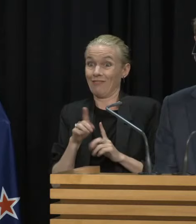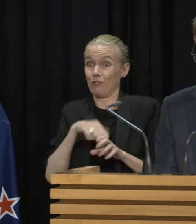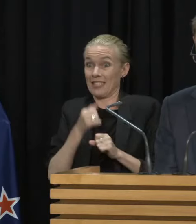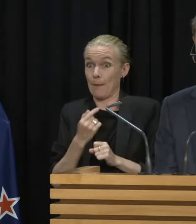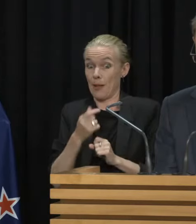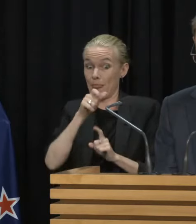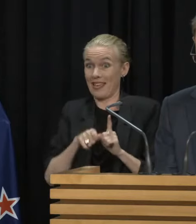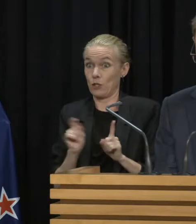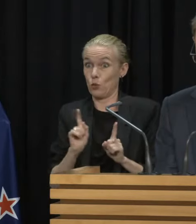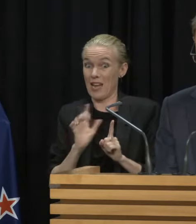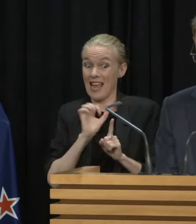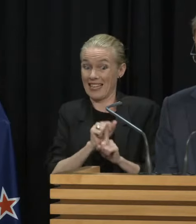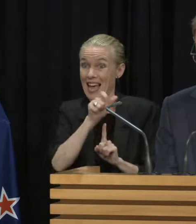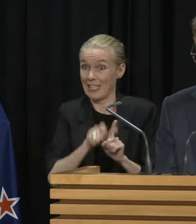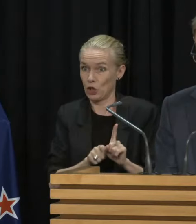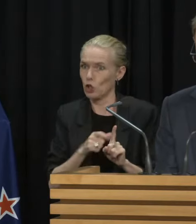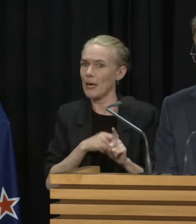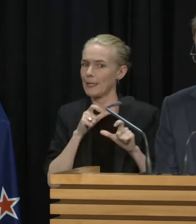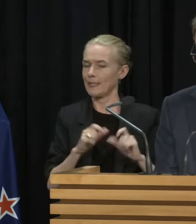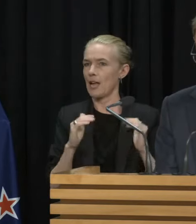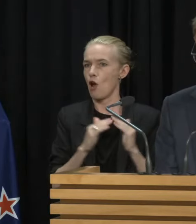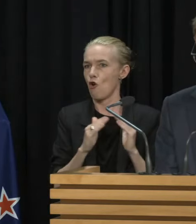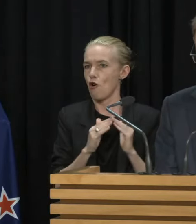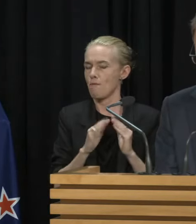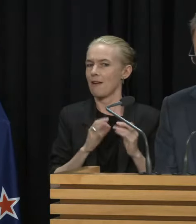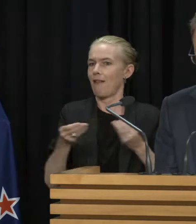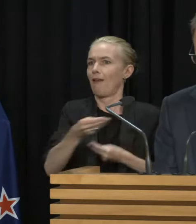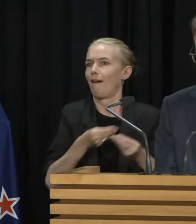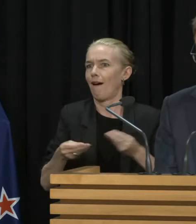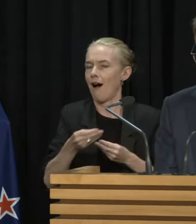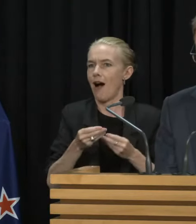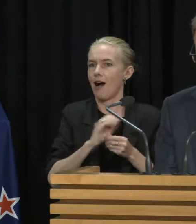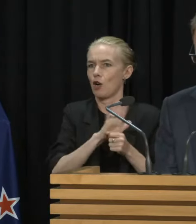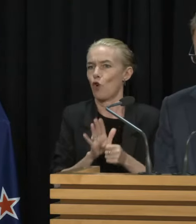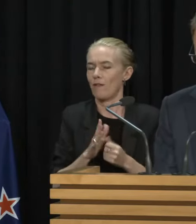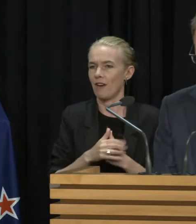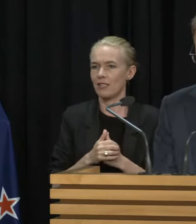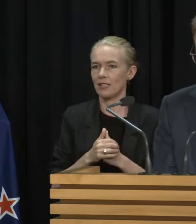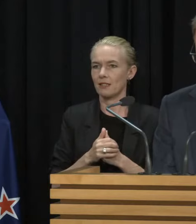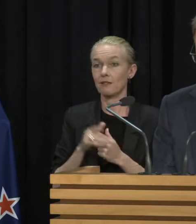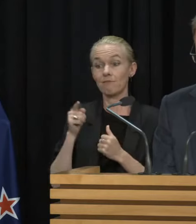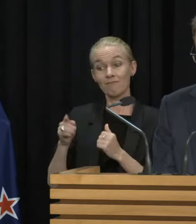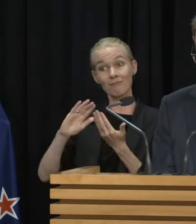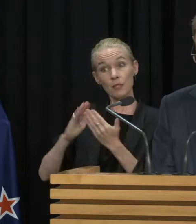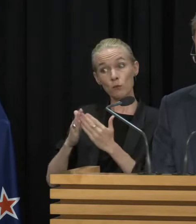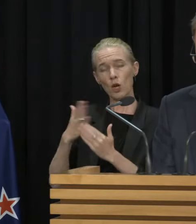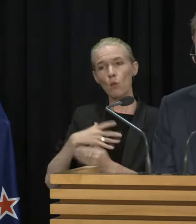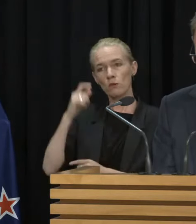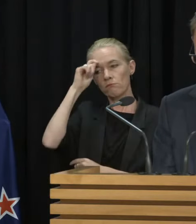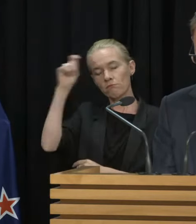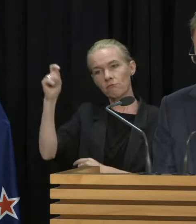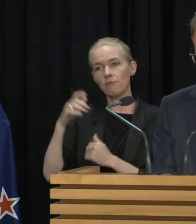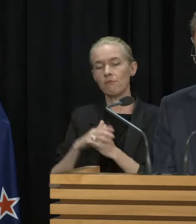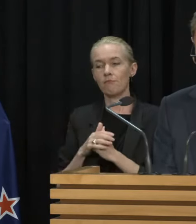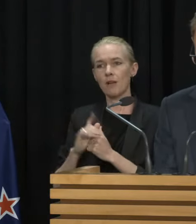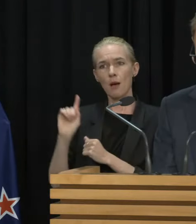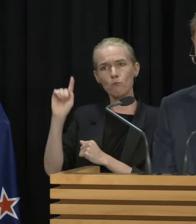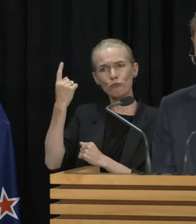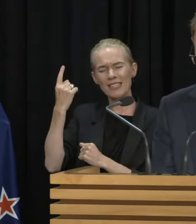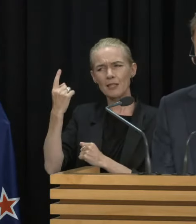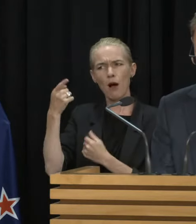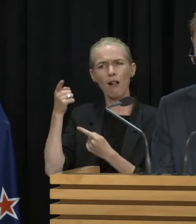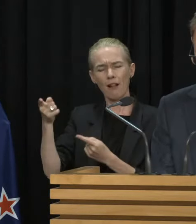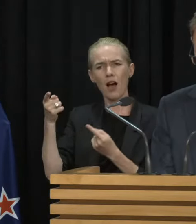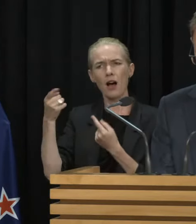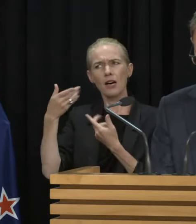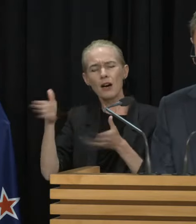indicated last week, and I want to again reiterate my thanks to the school principal. I think no principal wants to see their school in this particular